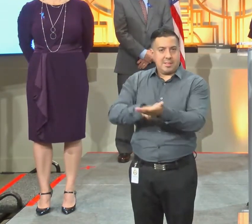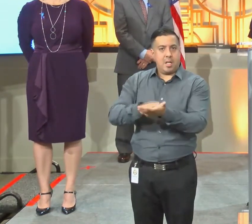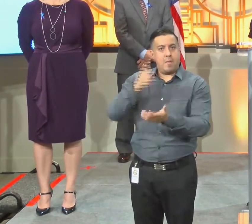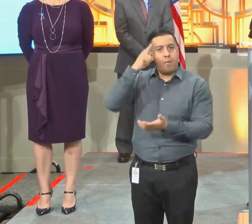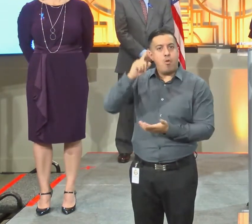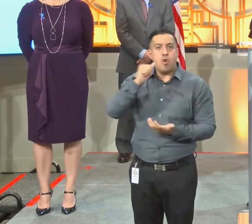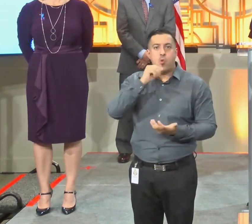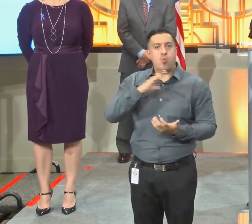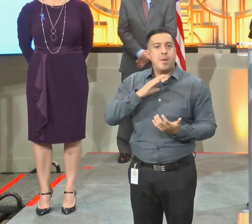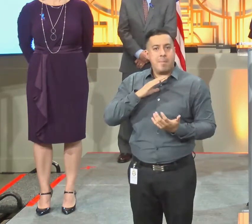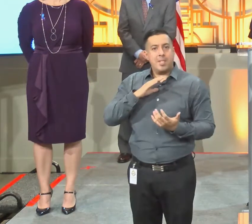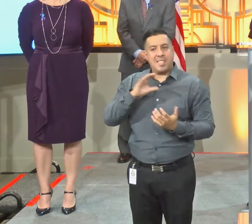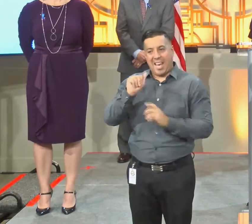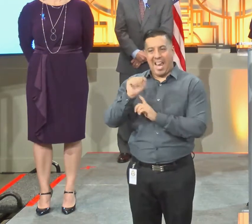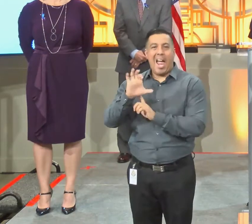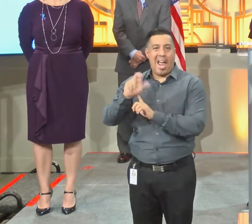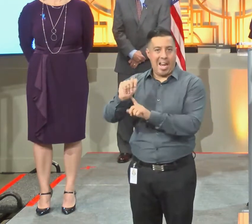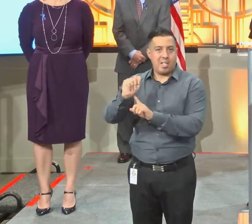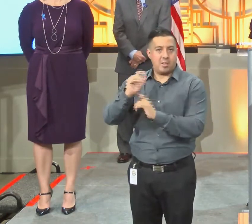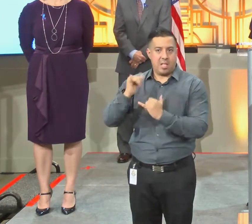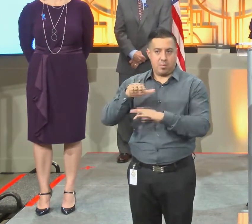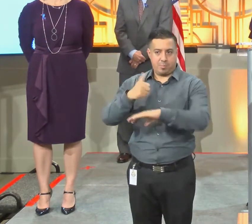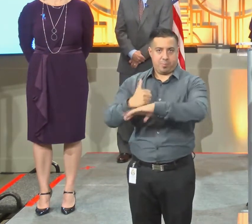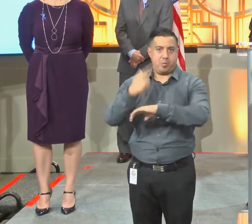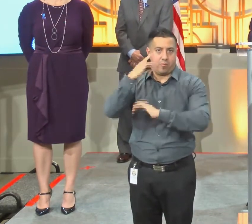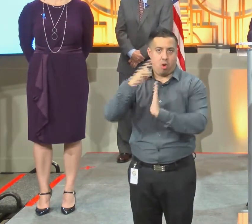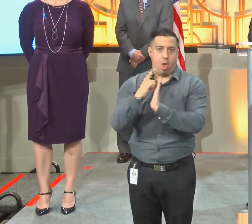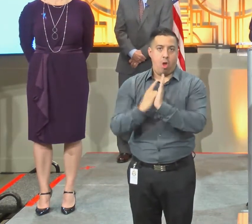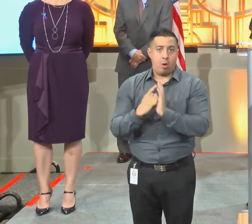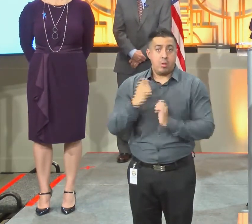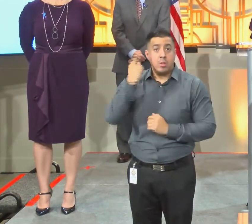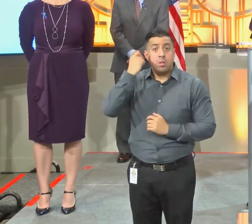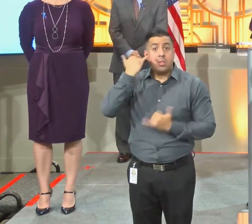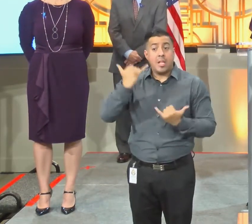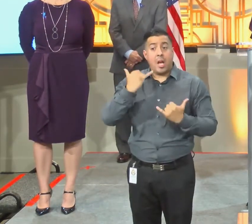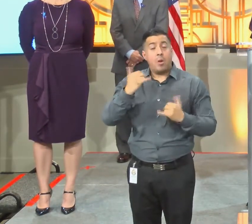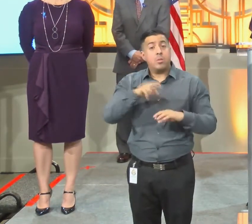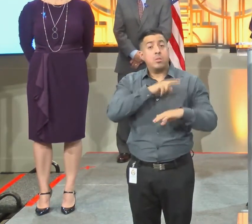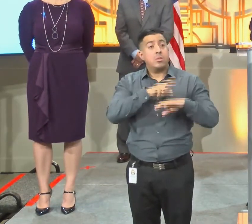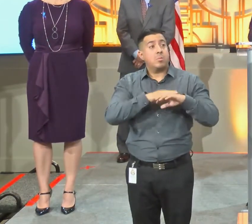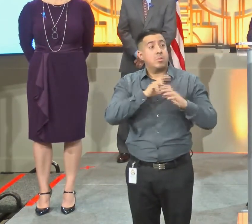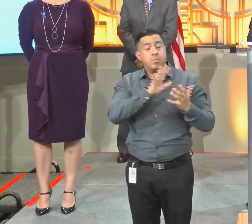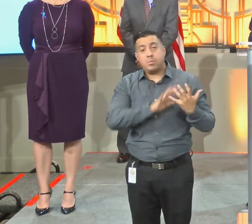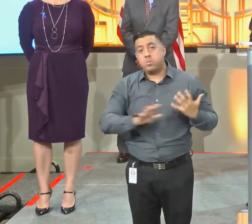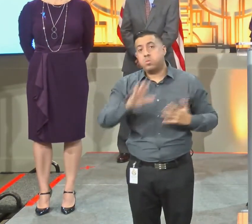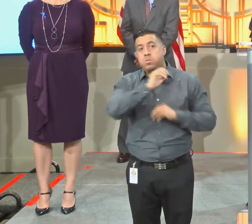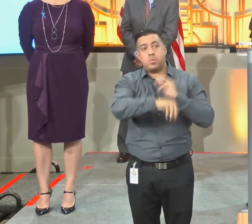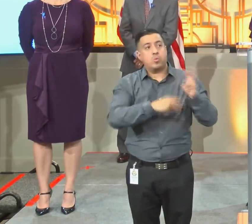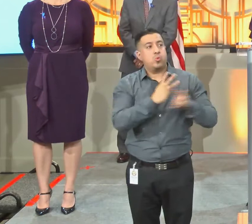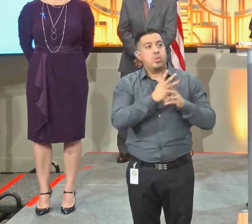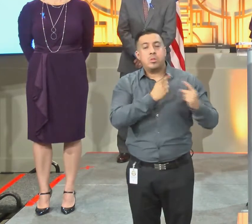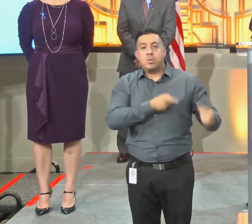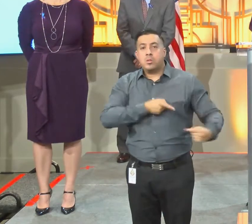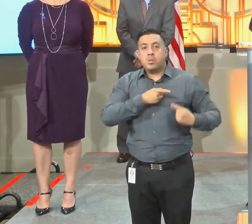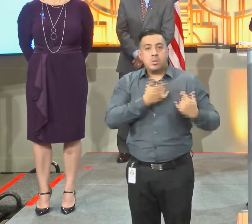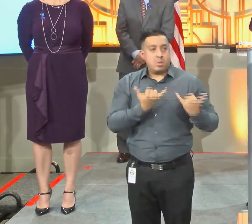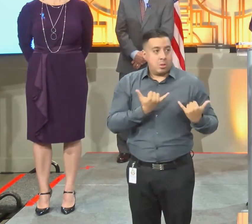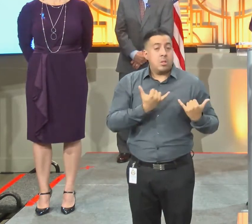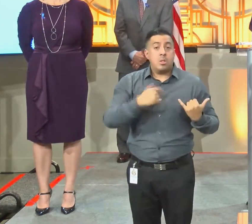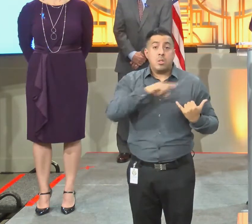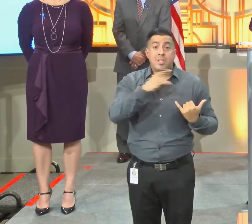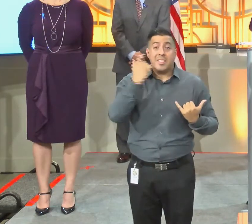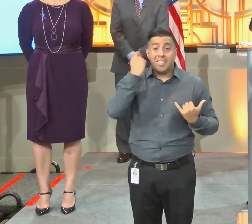into law. And now, as our nation and community battle a global pandemic, we know that the stresses created by